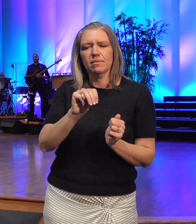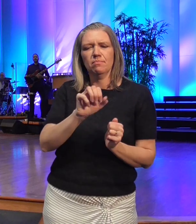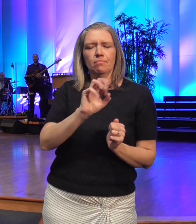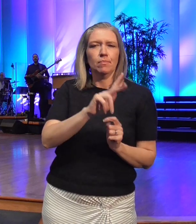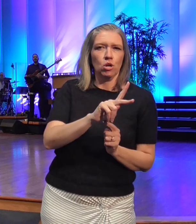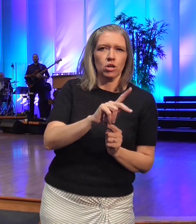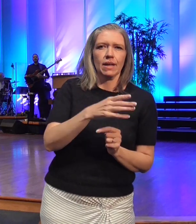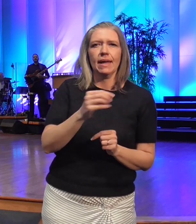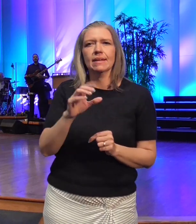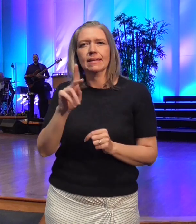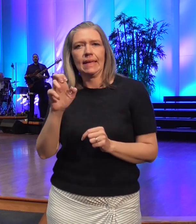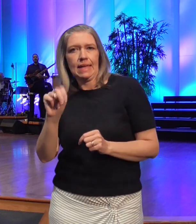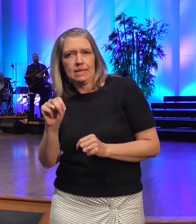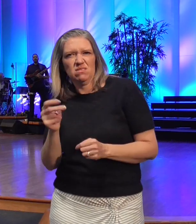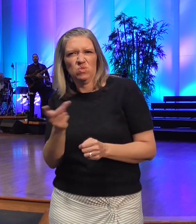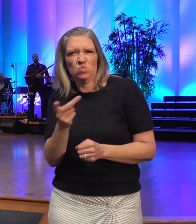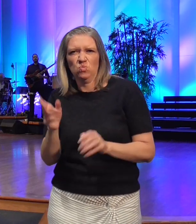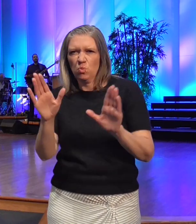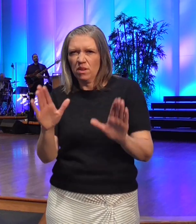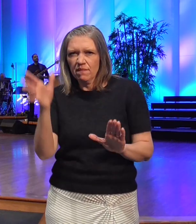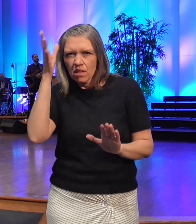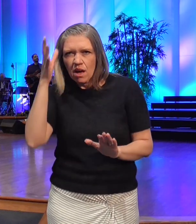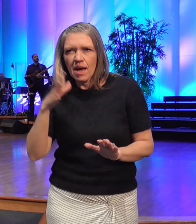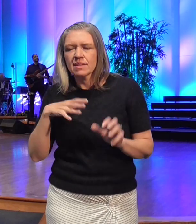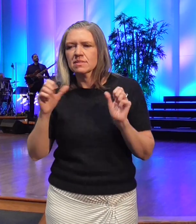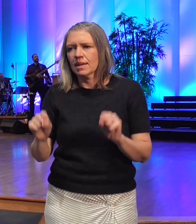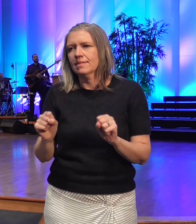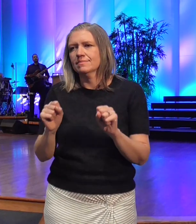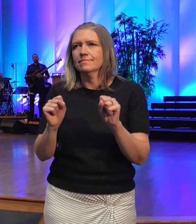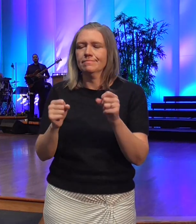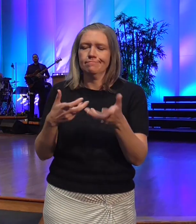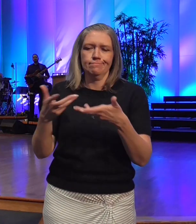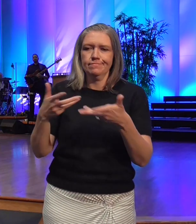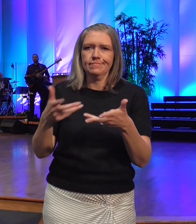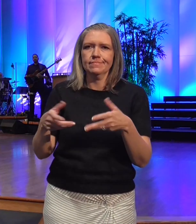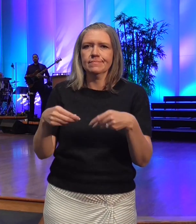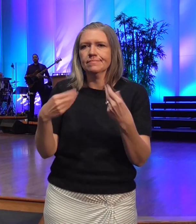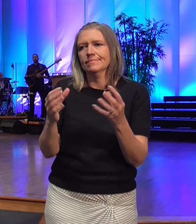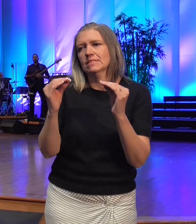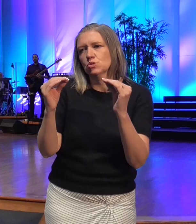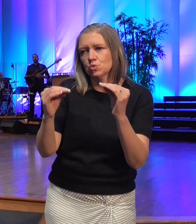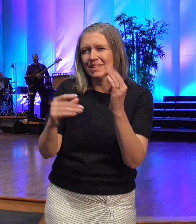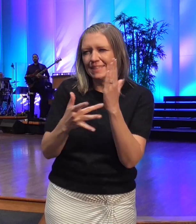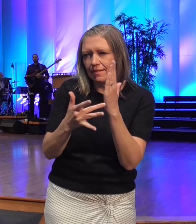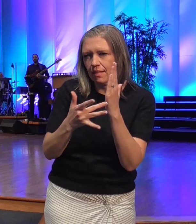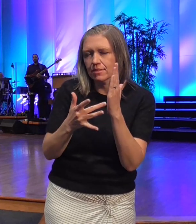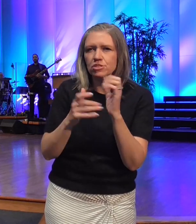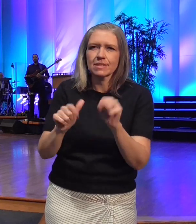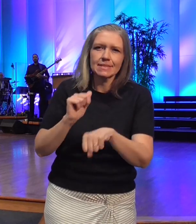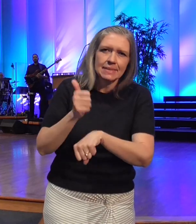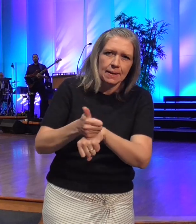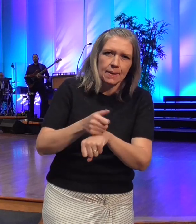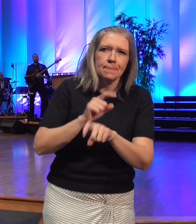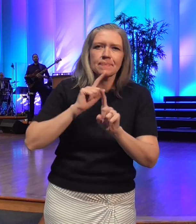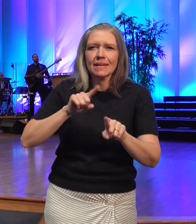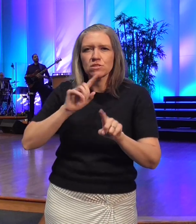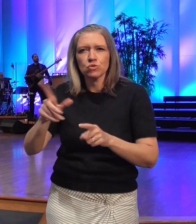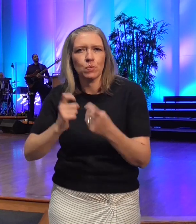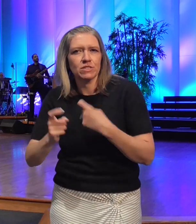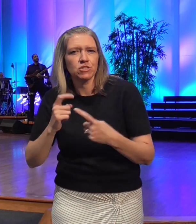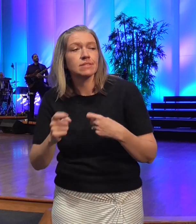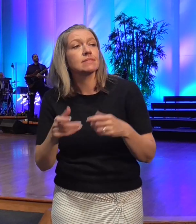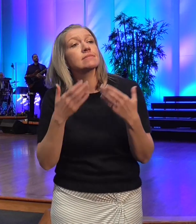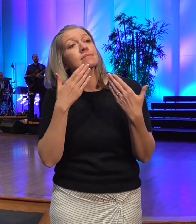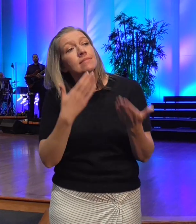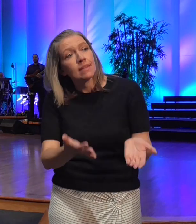named Ken Krisman, and you can stop there, and they've got some technology that they can help you get all set up and answer questions. So thank you so